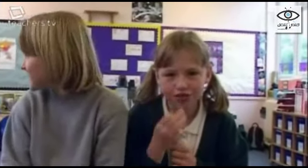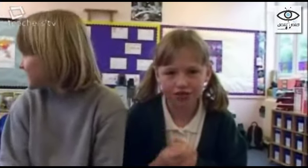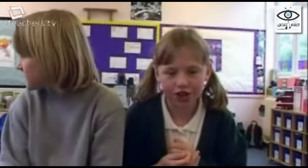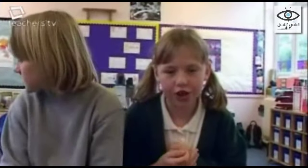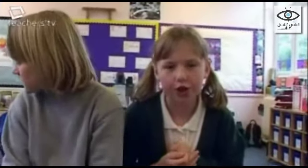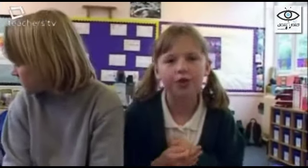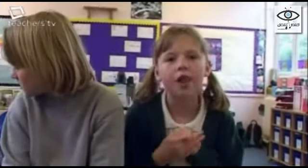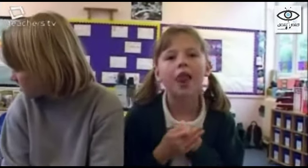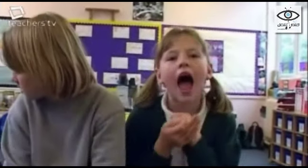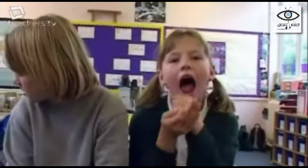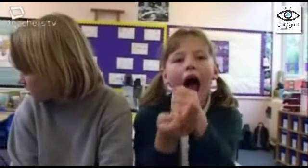to